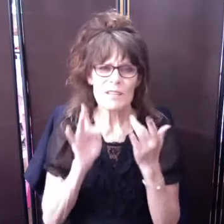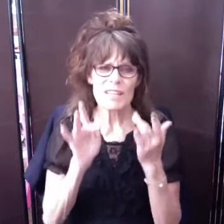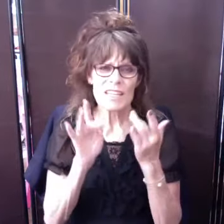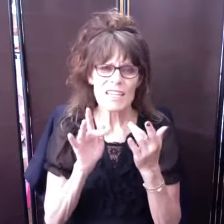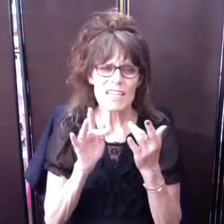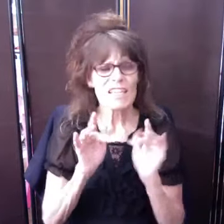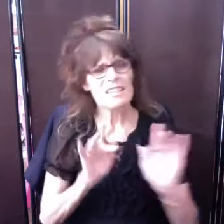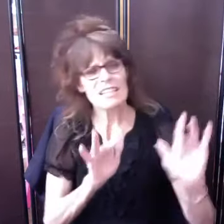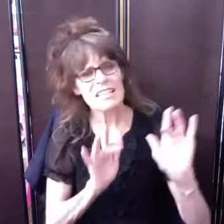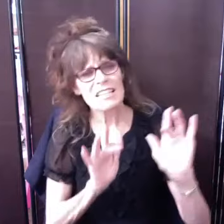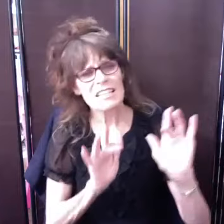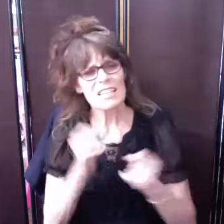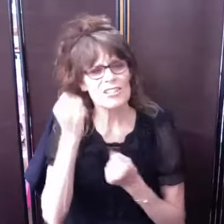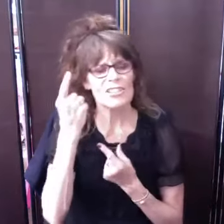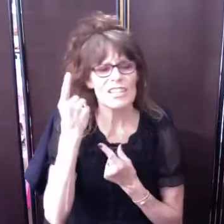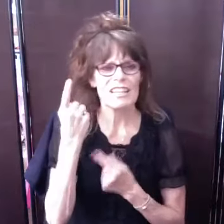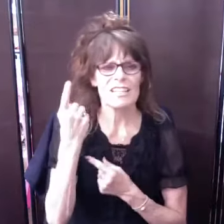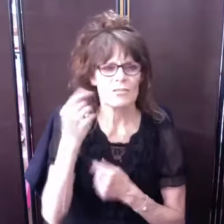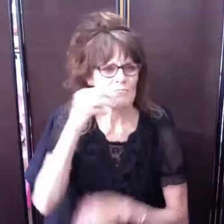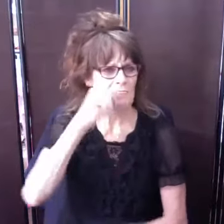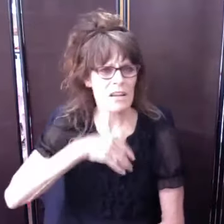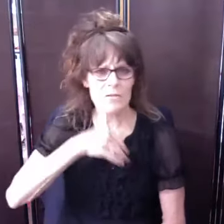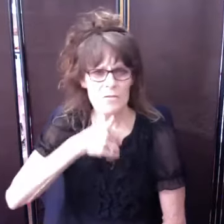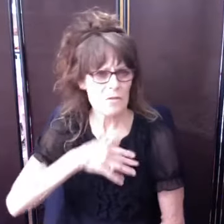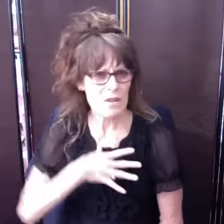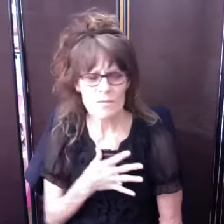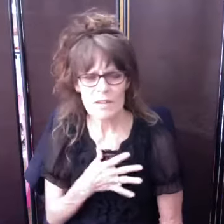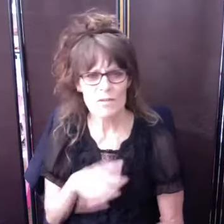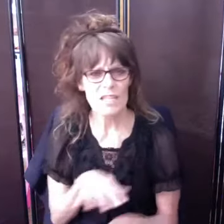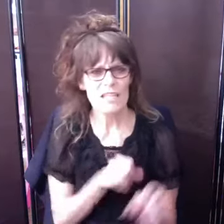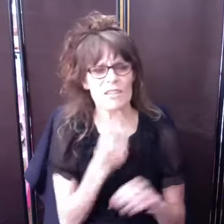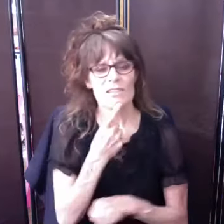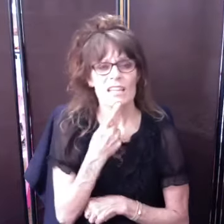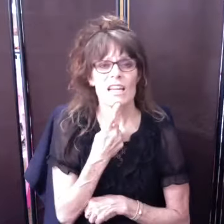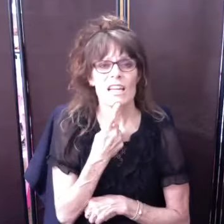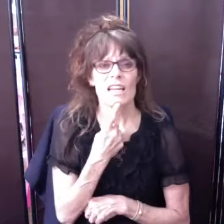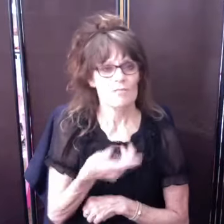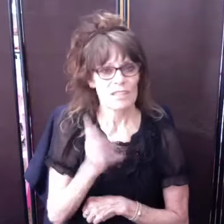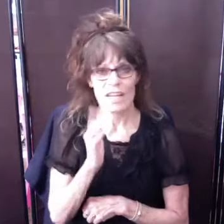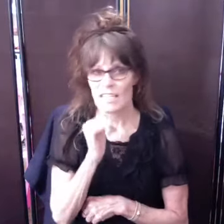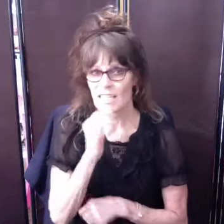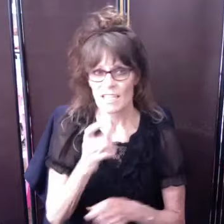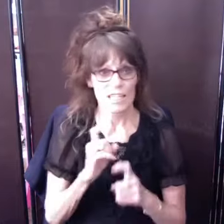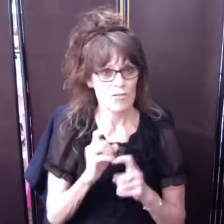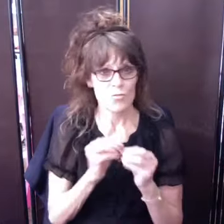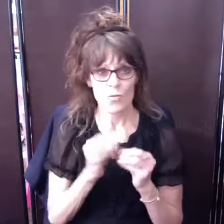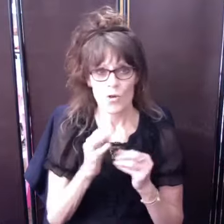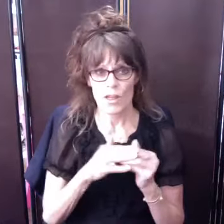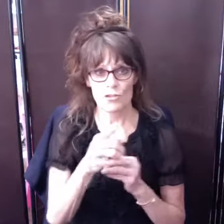And to a man or woman, when they would leave her company, they'd say, God doesn't give you more than what you could handle. And